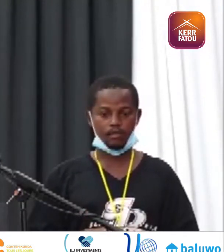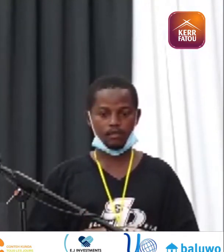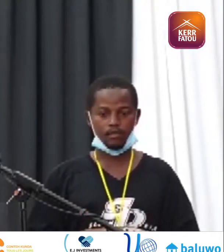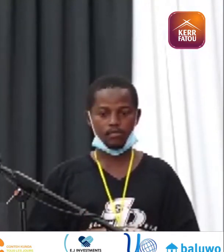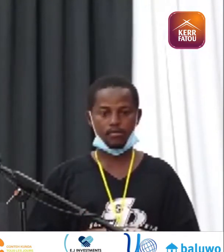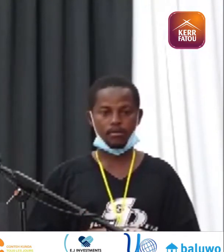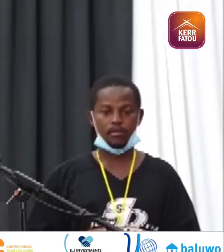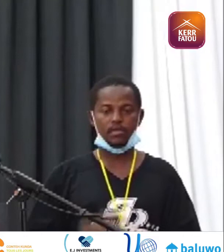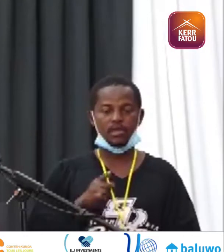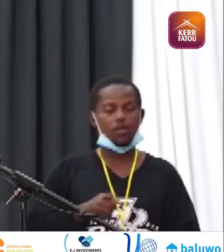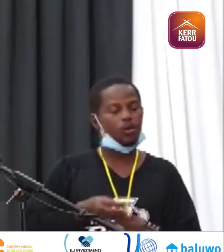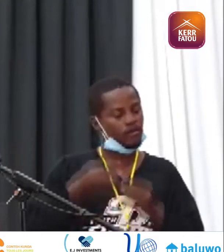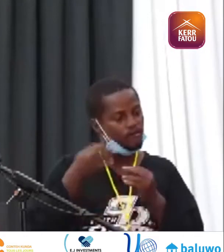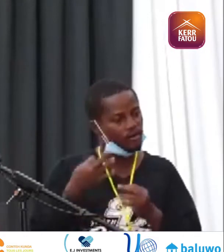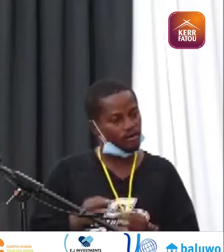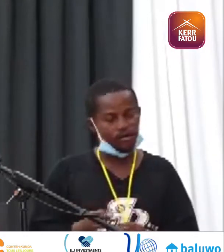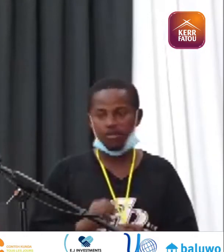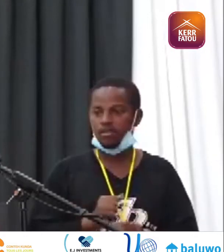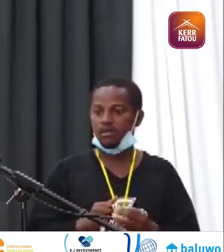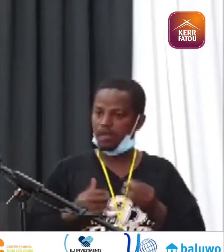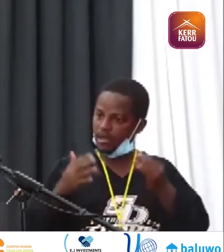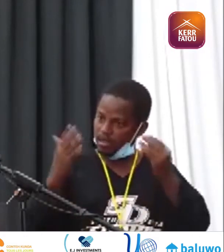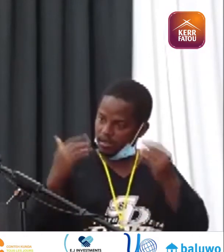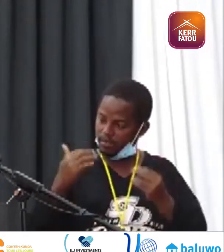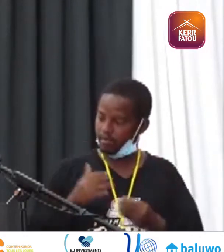There was a failed rainy season